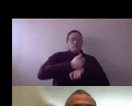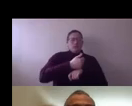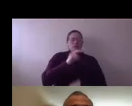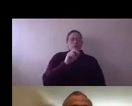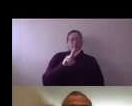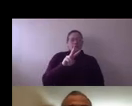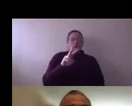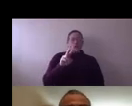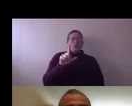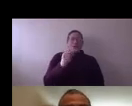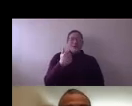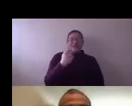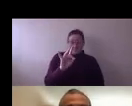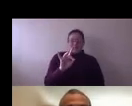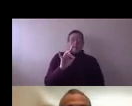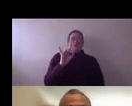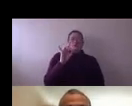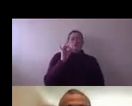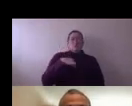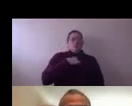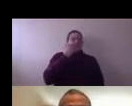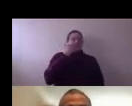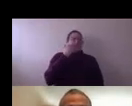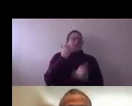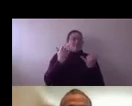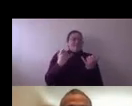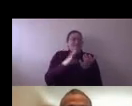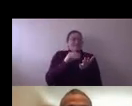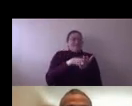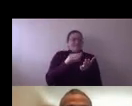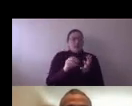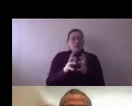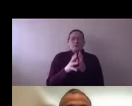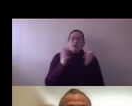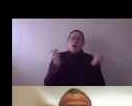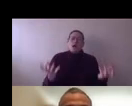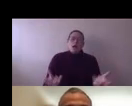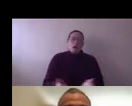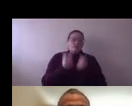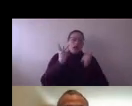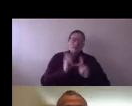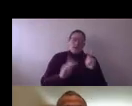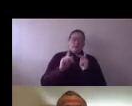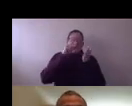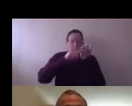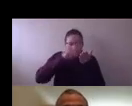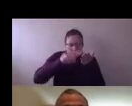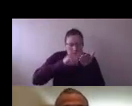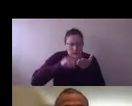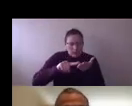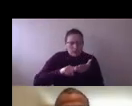2018. And as we now learn, a very large number of people have been investigated